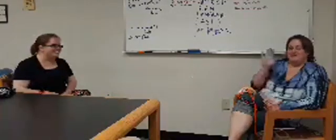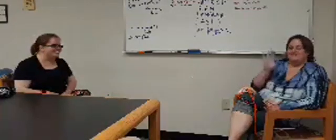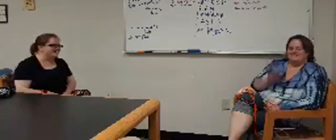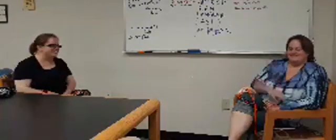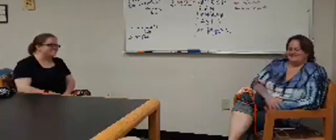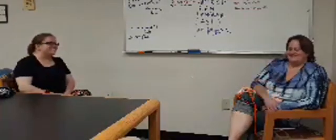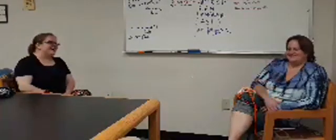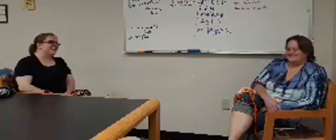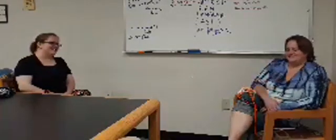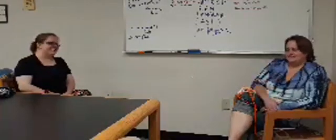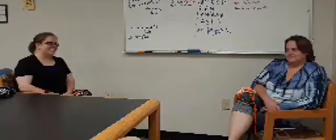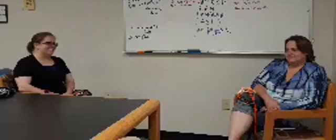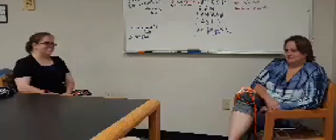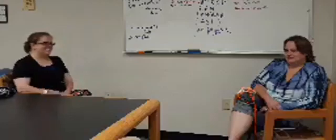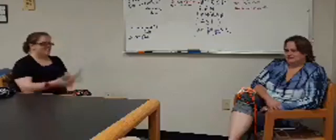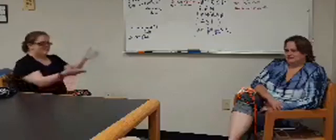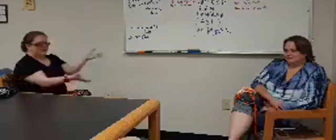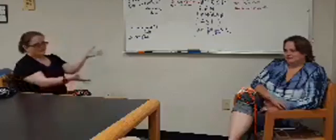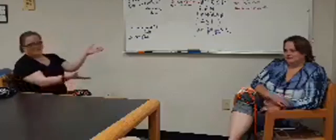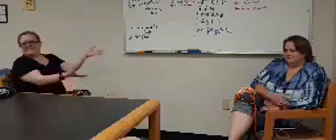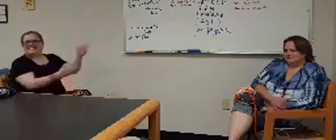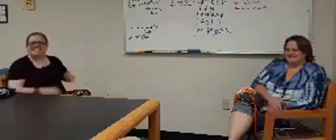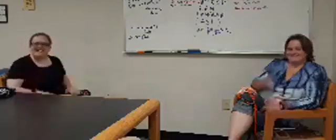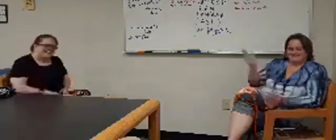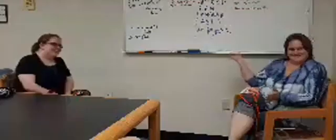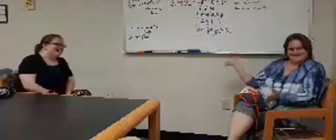them. Okay. One of